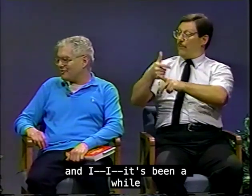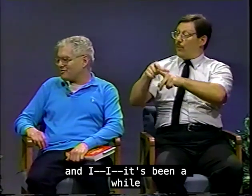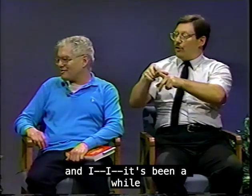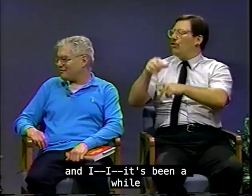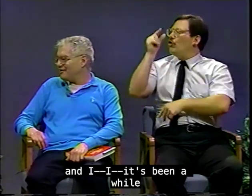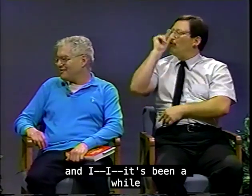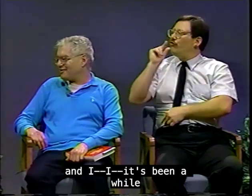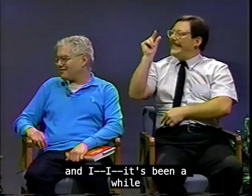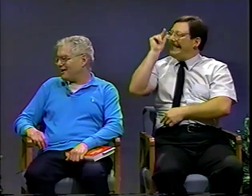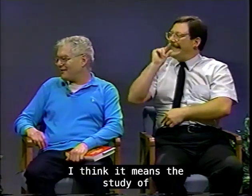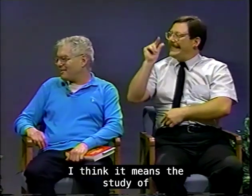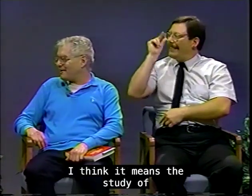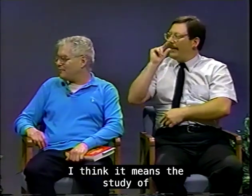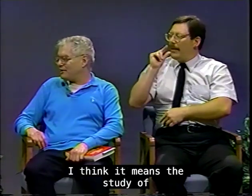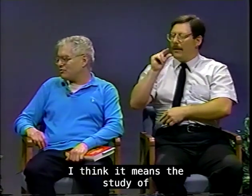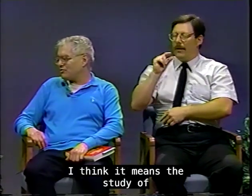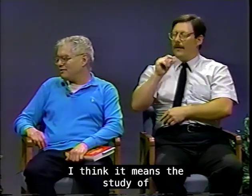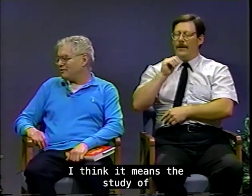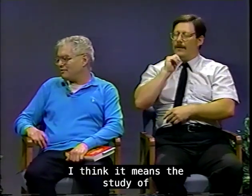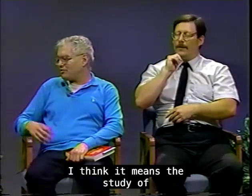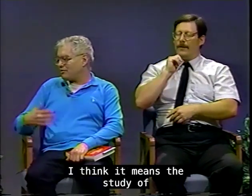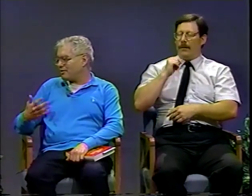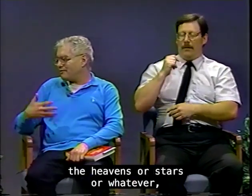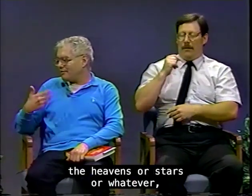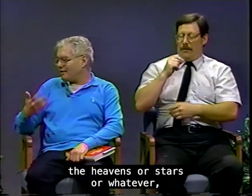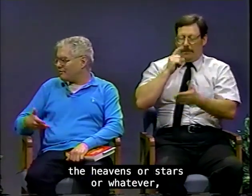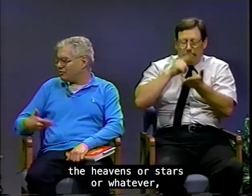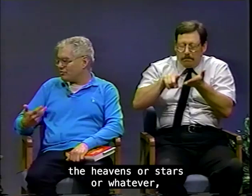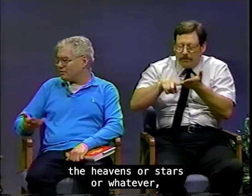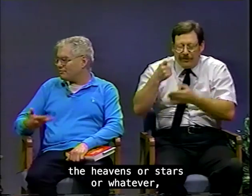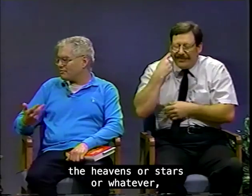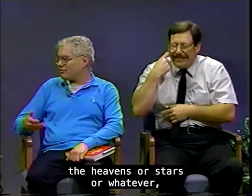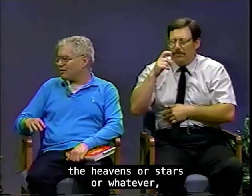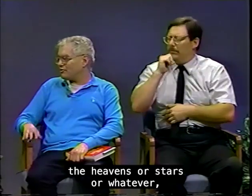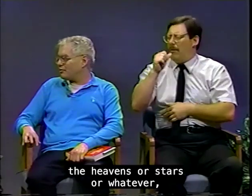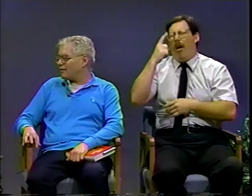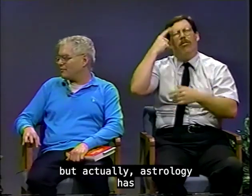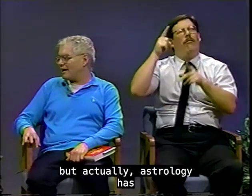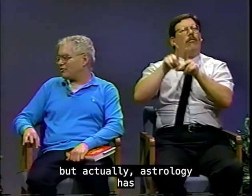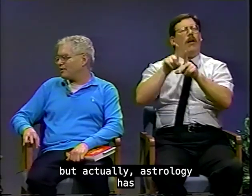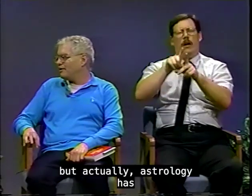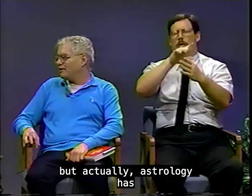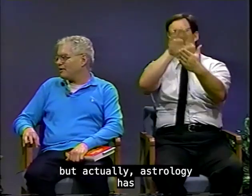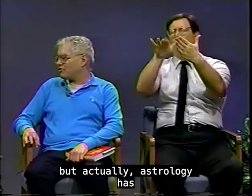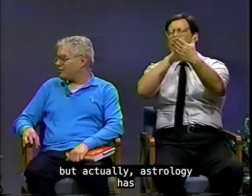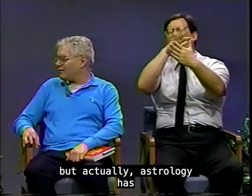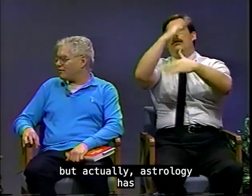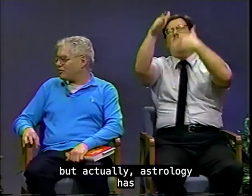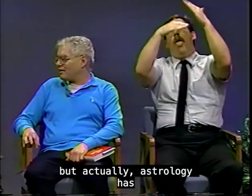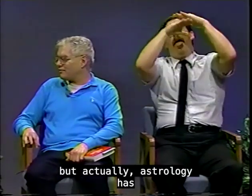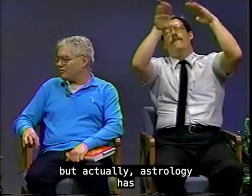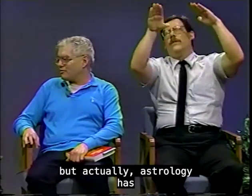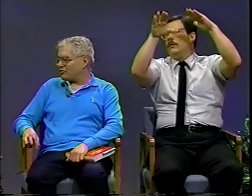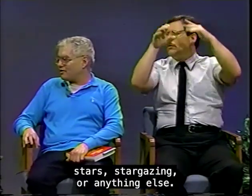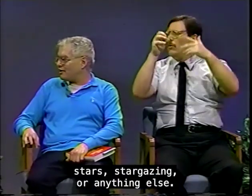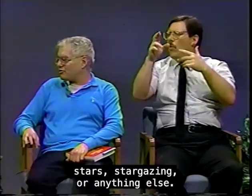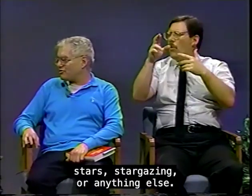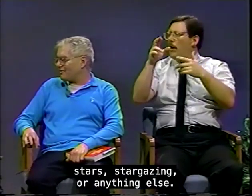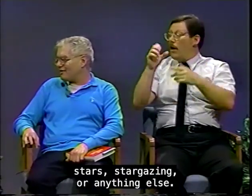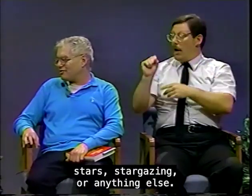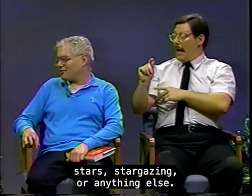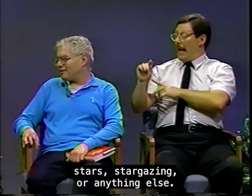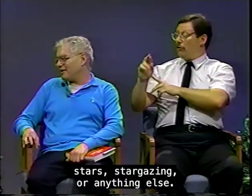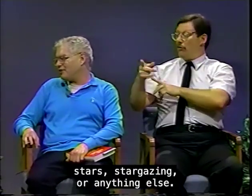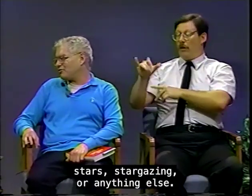been a while since I've checked it out. I think it means the study of the heavens or stars or whatever, but actually astrology has nothing to do with